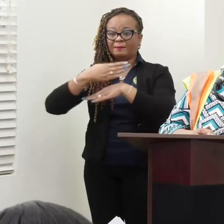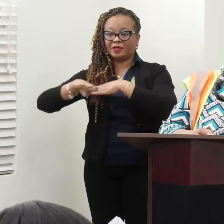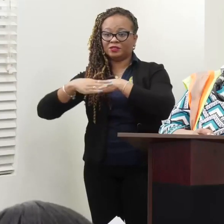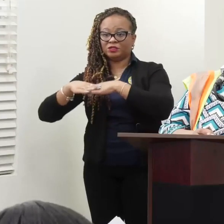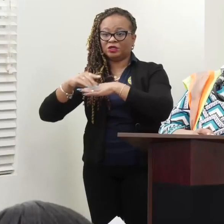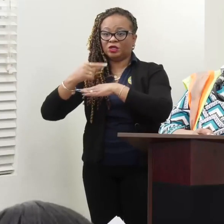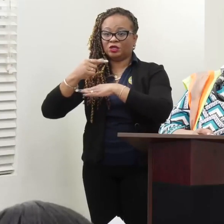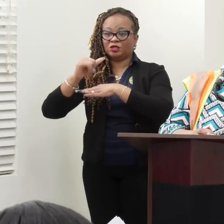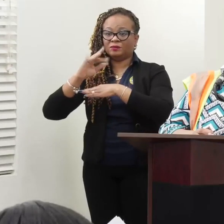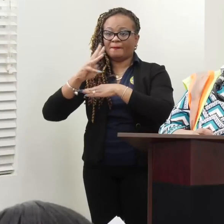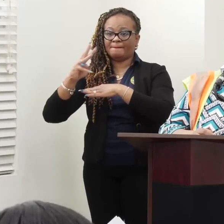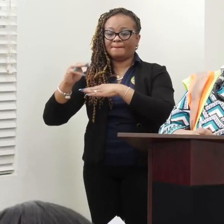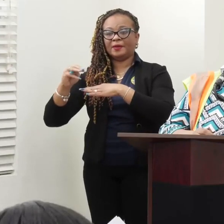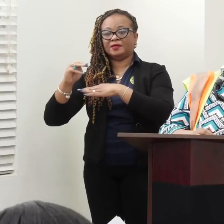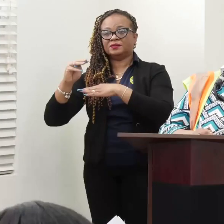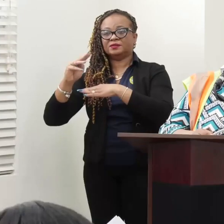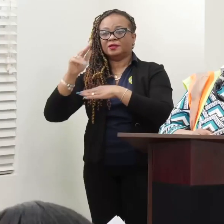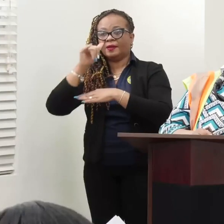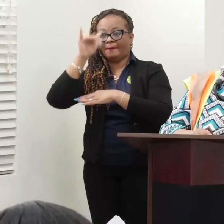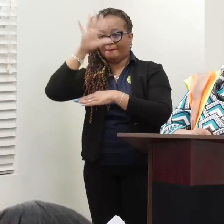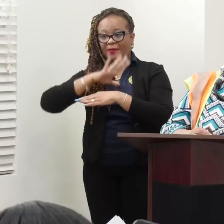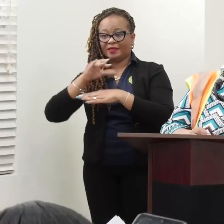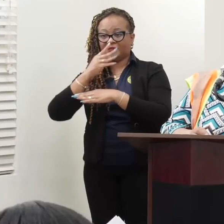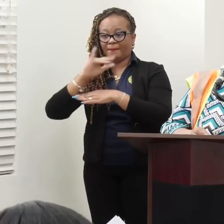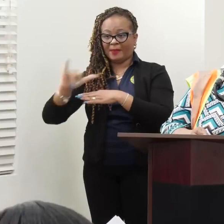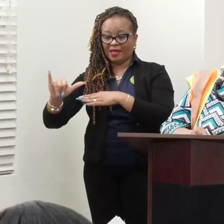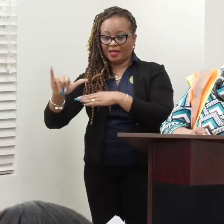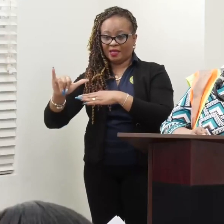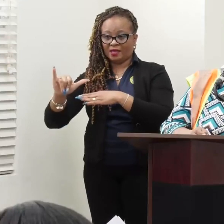to Goodman's Bay. From Goodman's Bay.